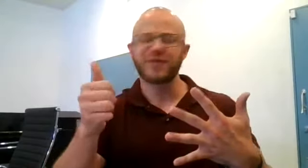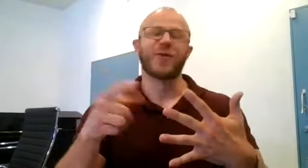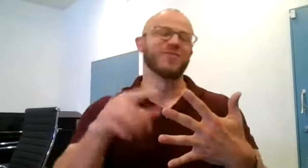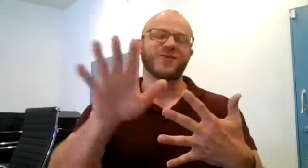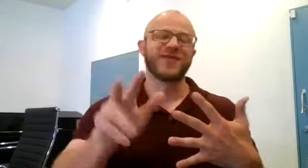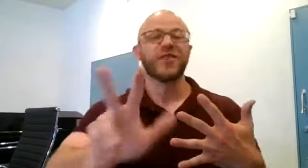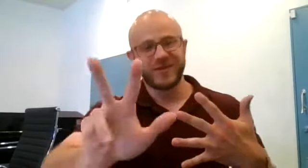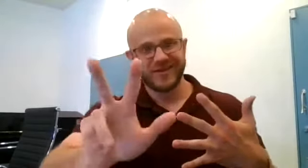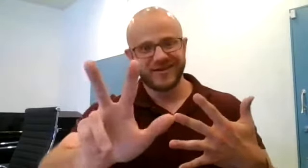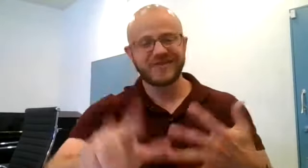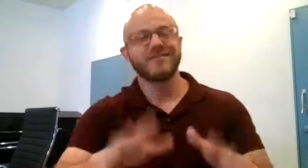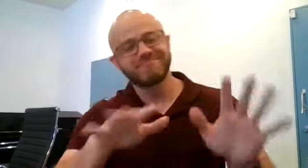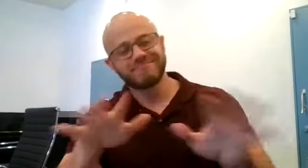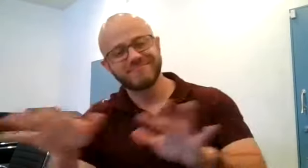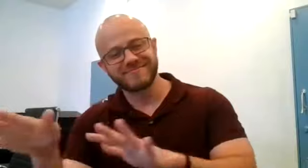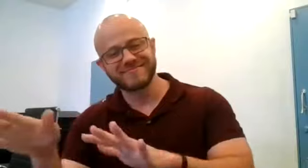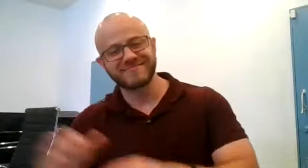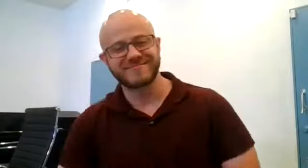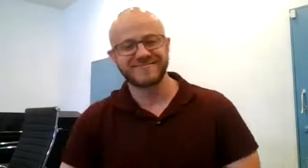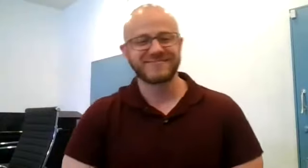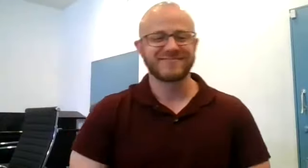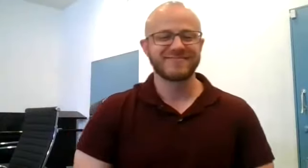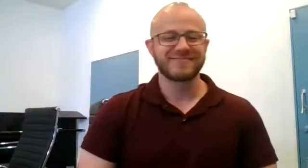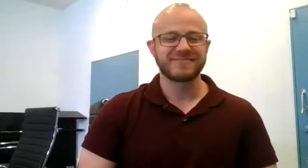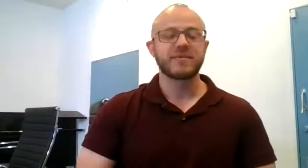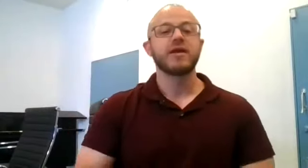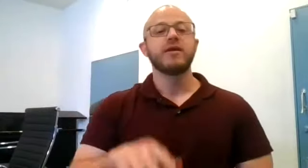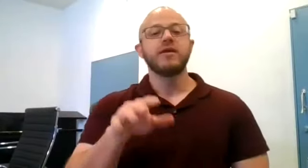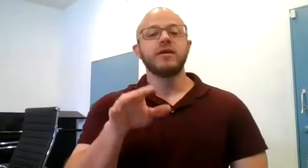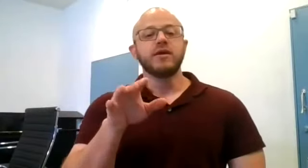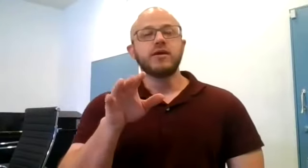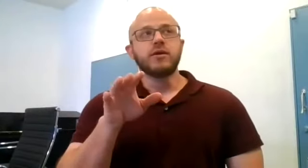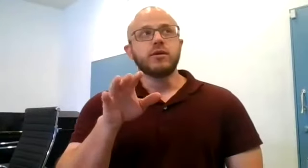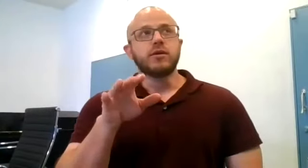10, no, I'm joking, 3, and so on.